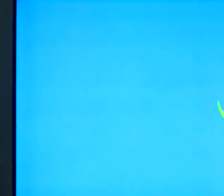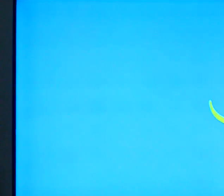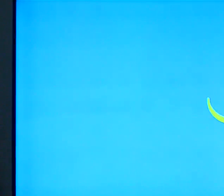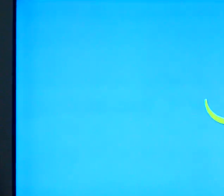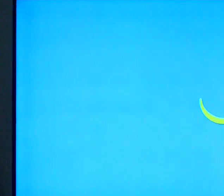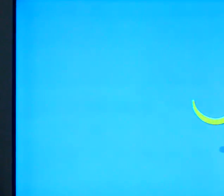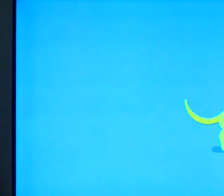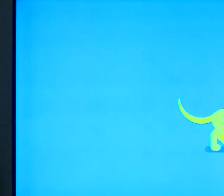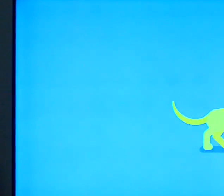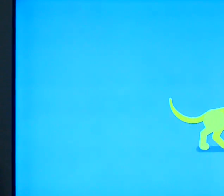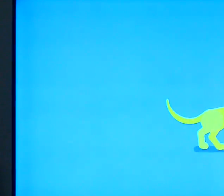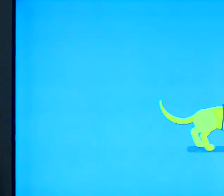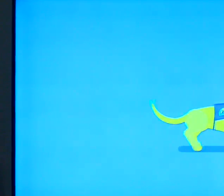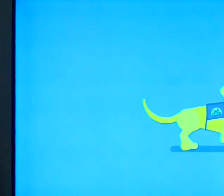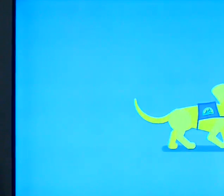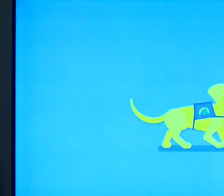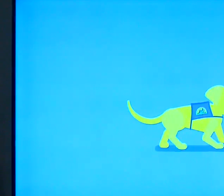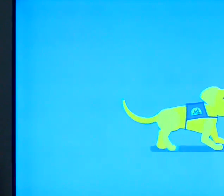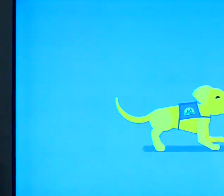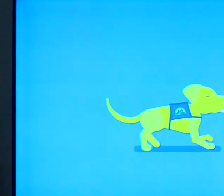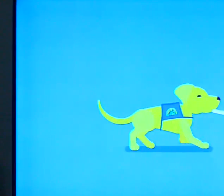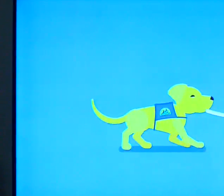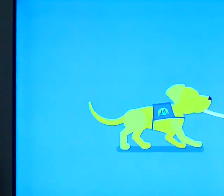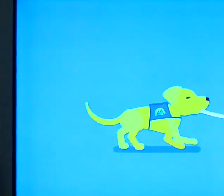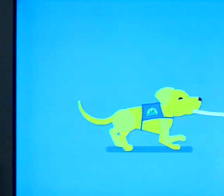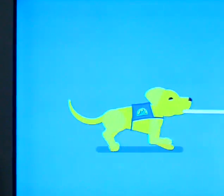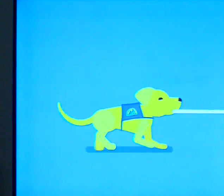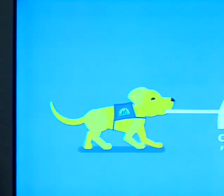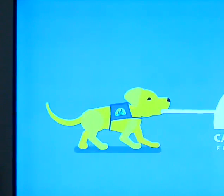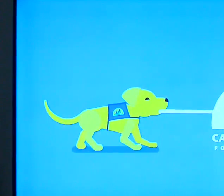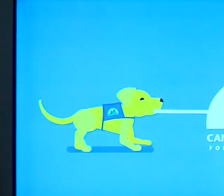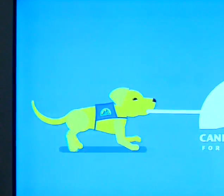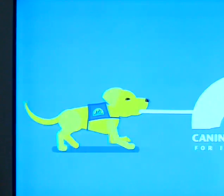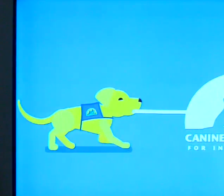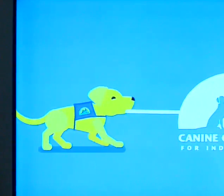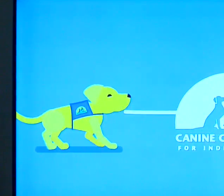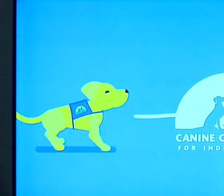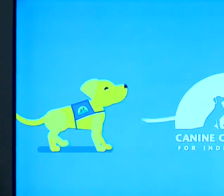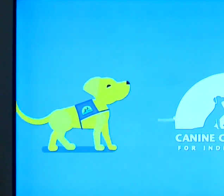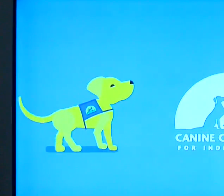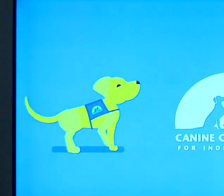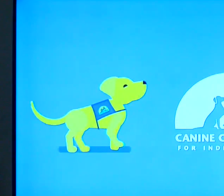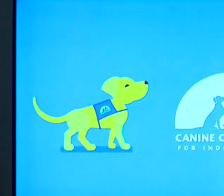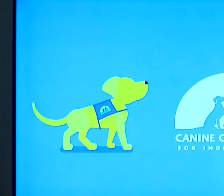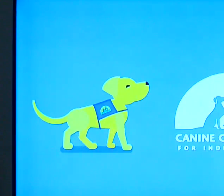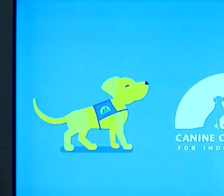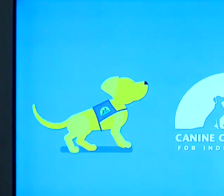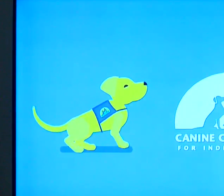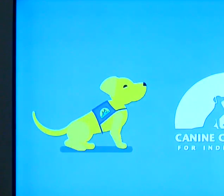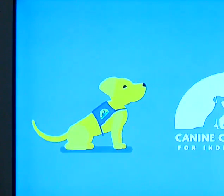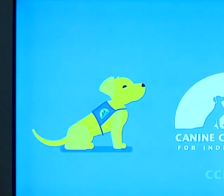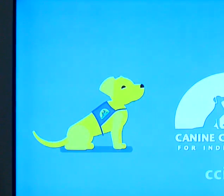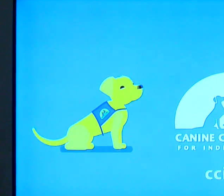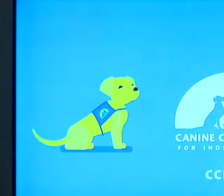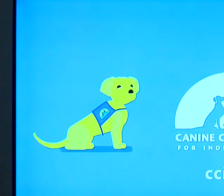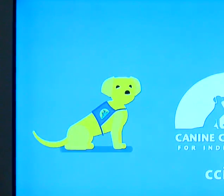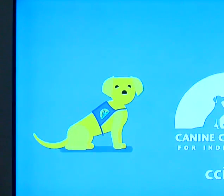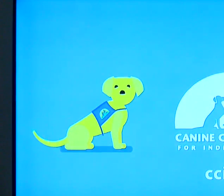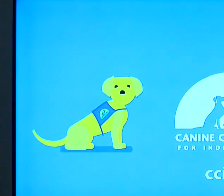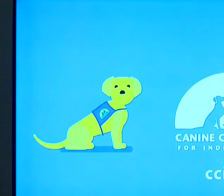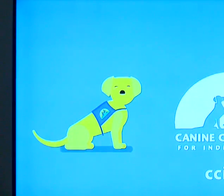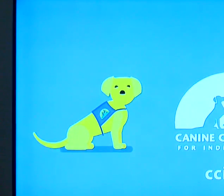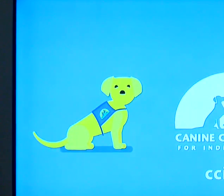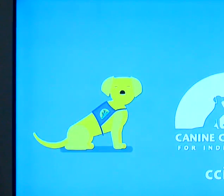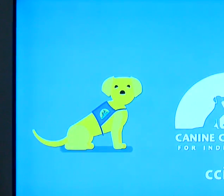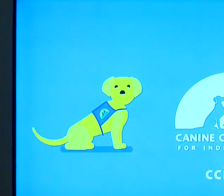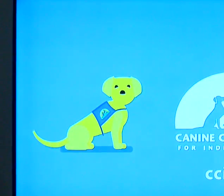Canine Companions for Independence has been providing assistance dogs to people with disabilities free of charge since 1975.